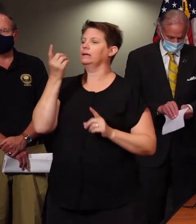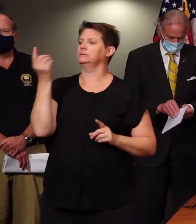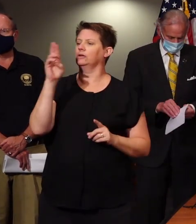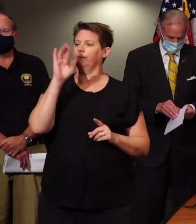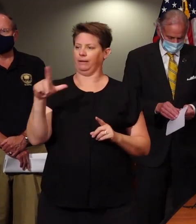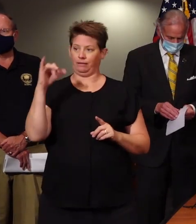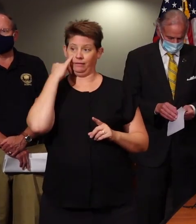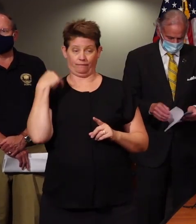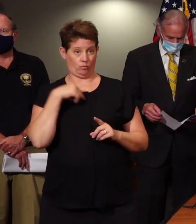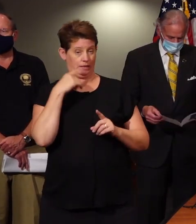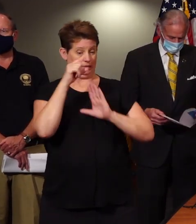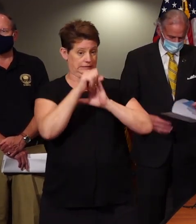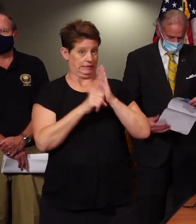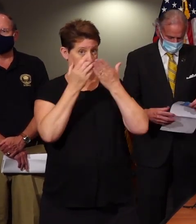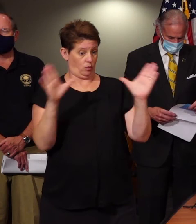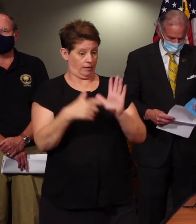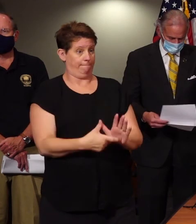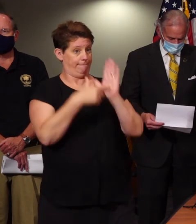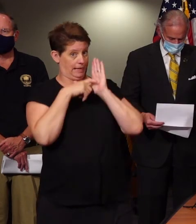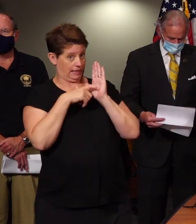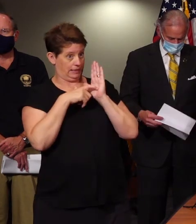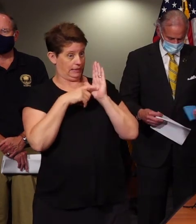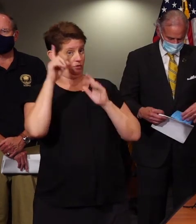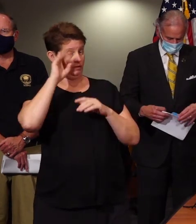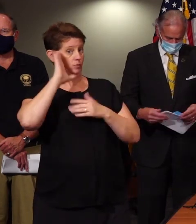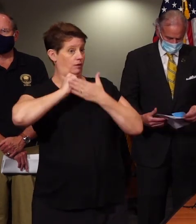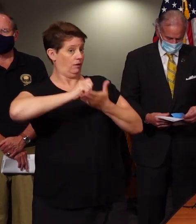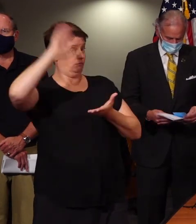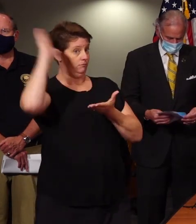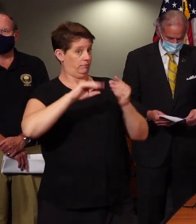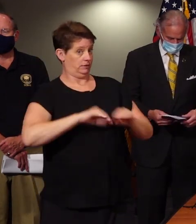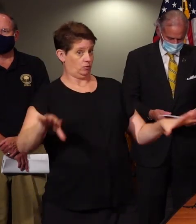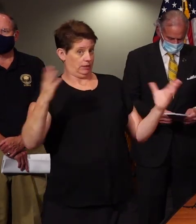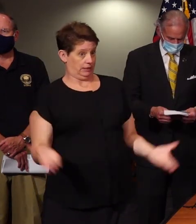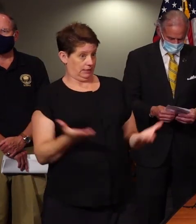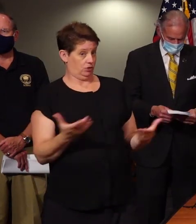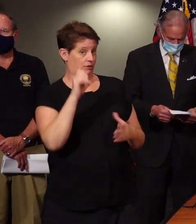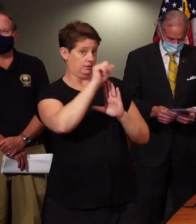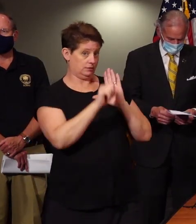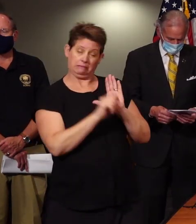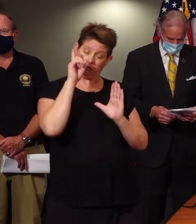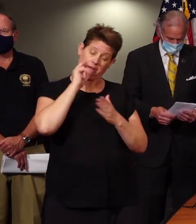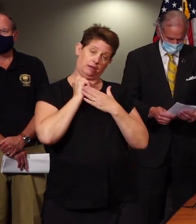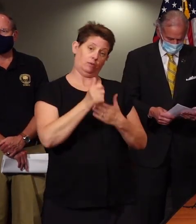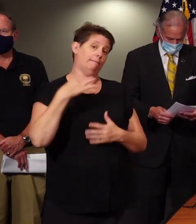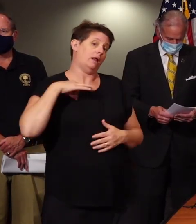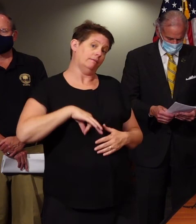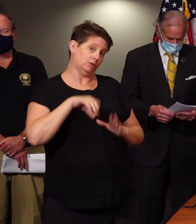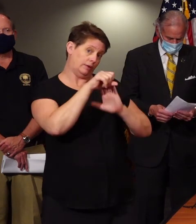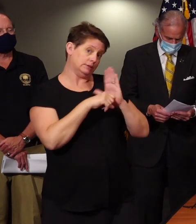mandate on everyone wearing masks, do you believe that it would help prevent the spread of the virus here in the state? Do you think it would be beneficial to have a statewide